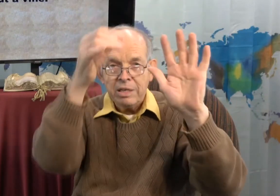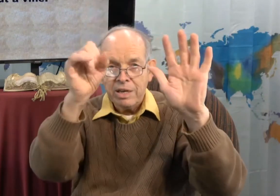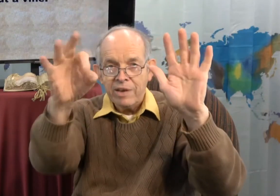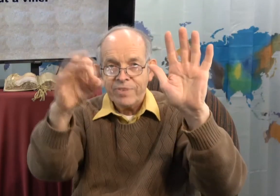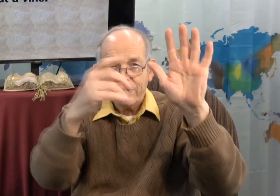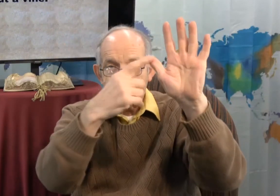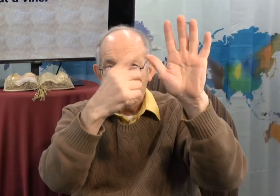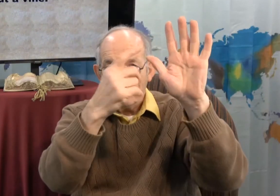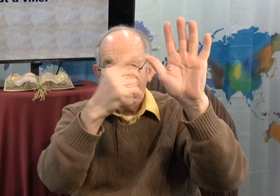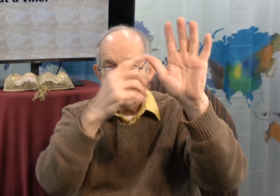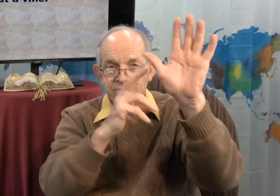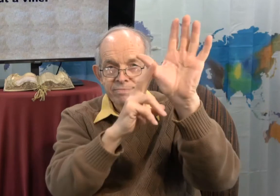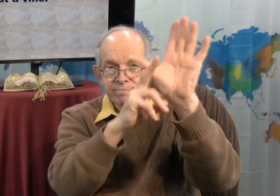Vine. If it